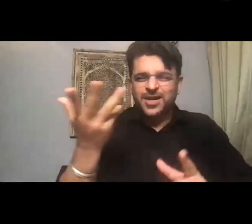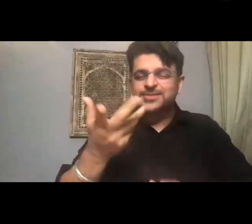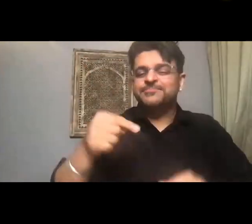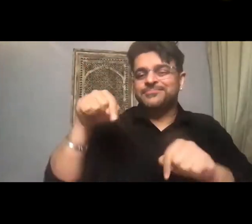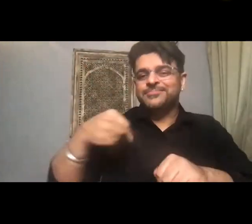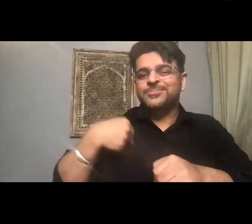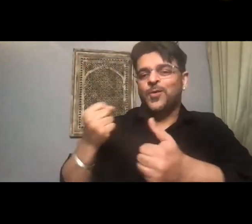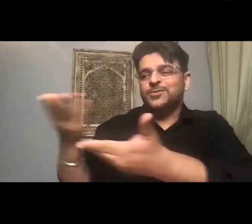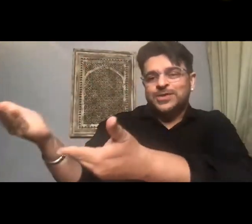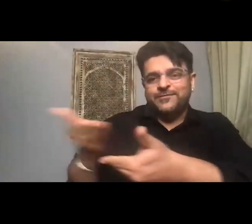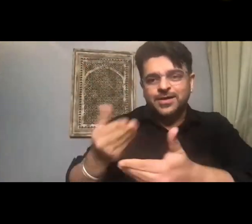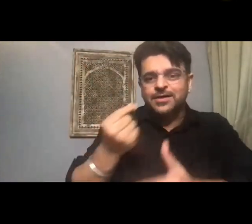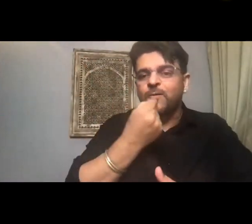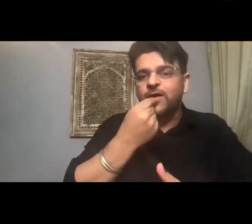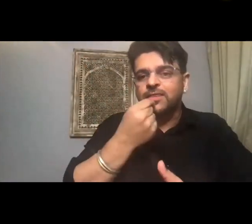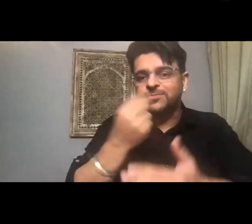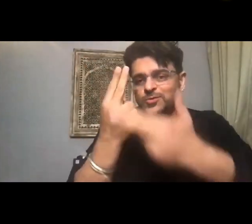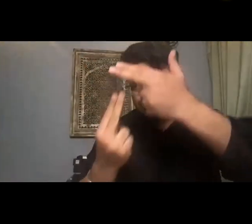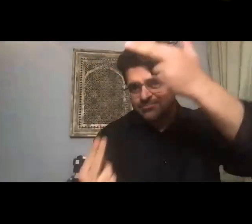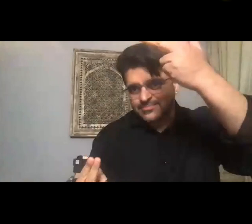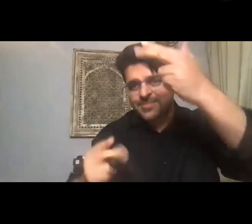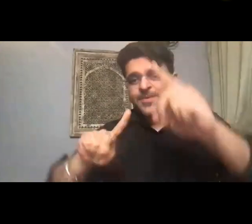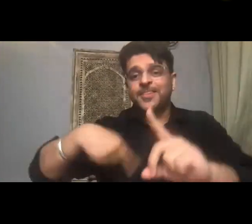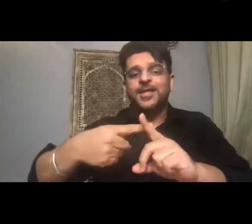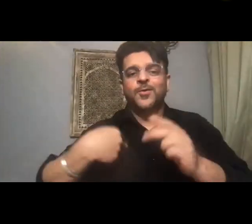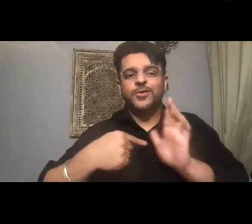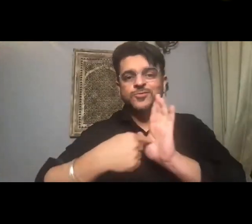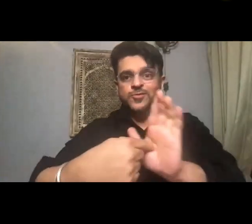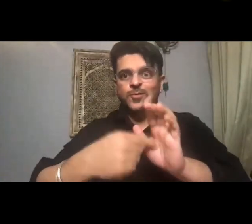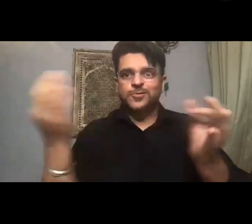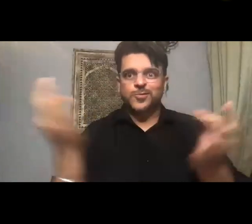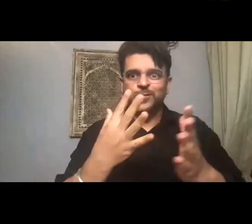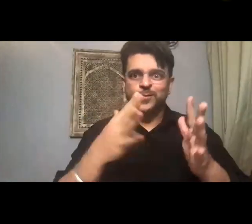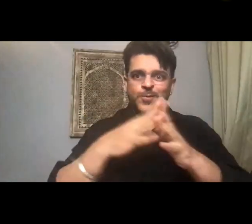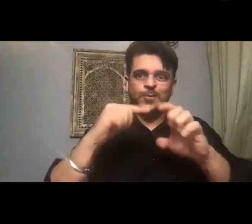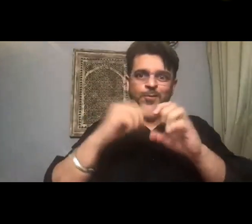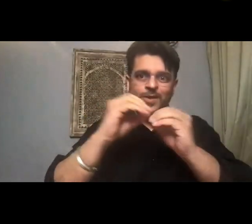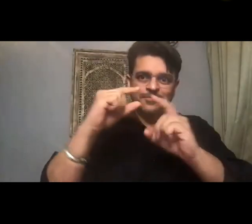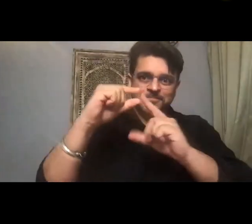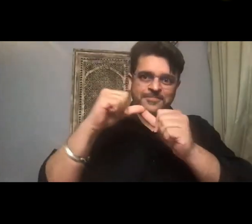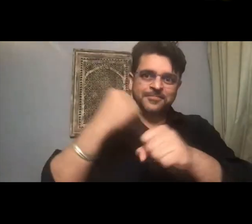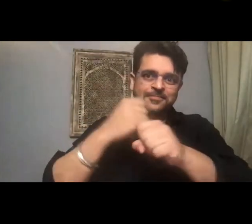model? What do they do? What is the whole point about it? I would like to invite Gautam to explain, and then I will show you a new web